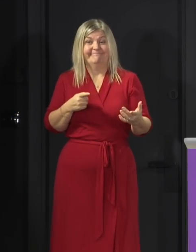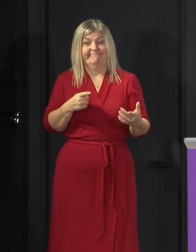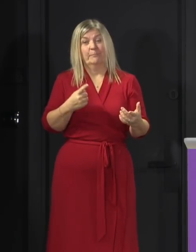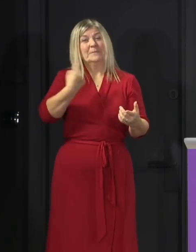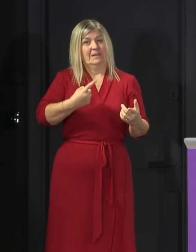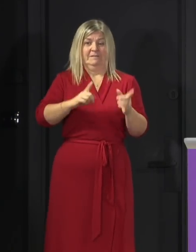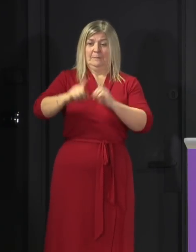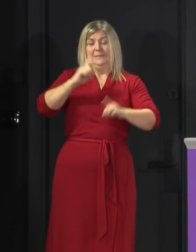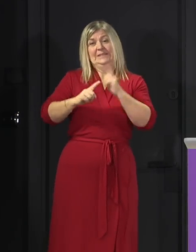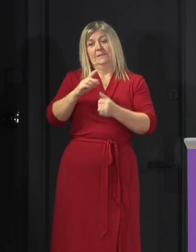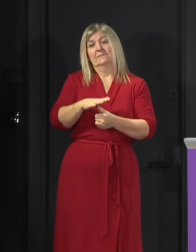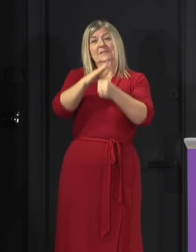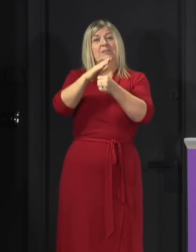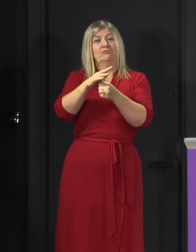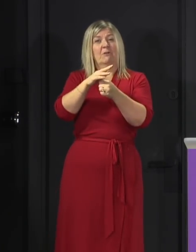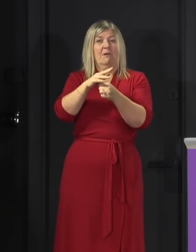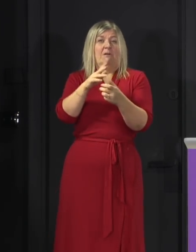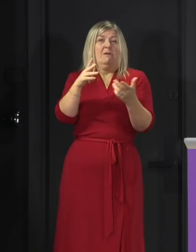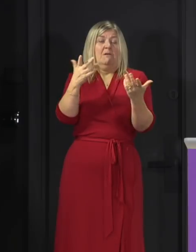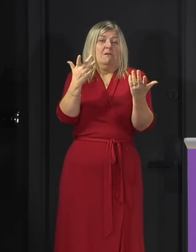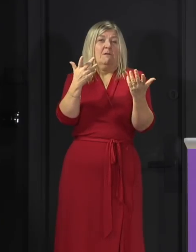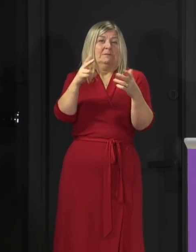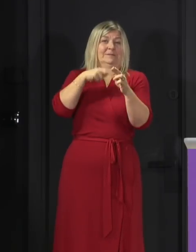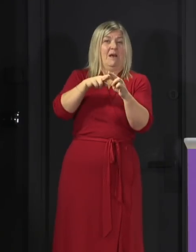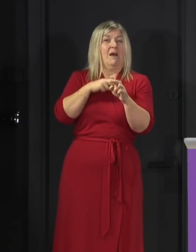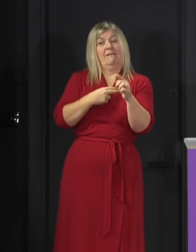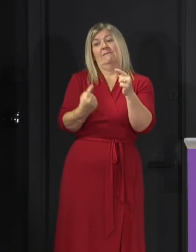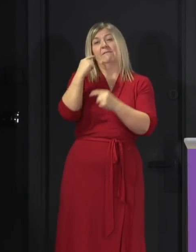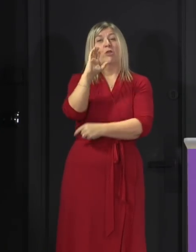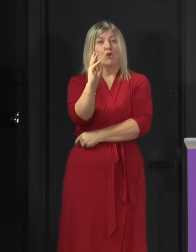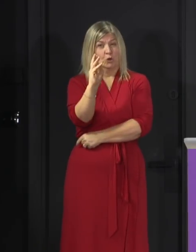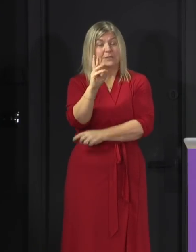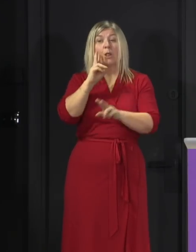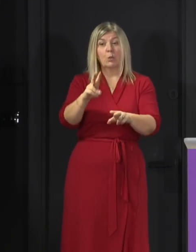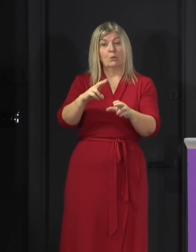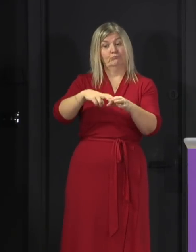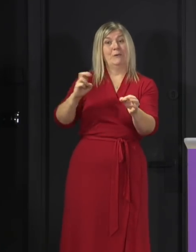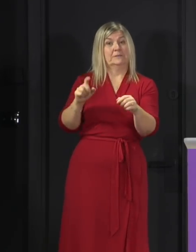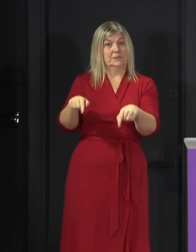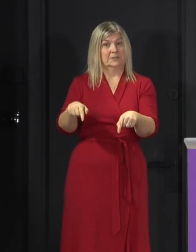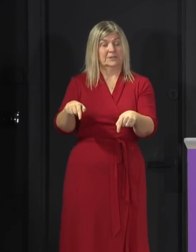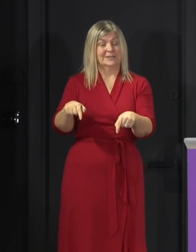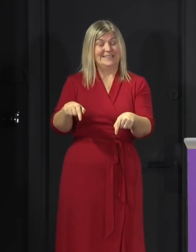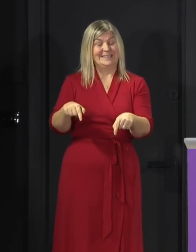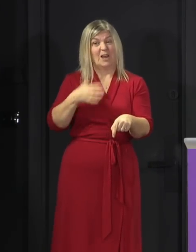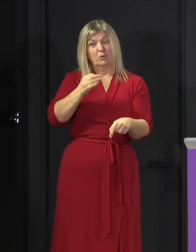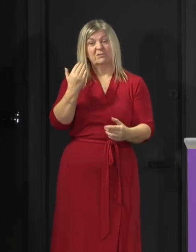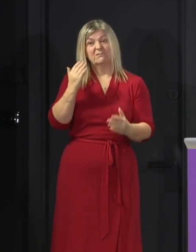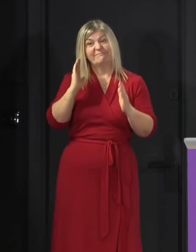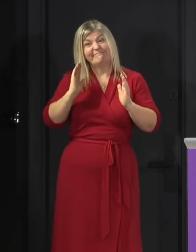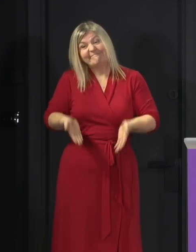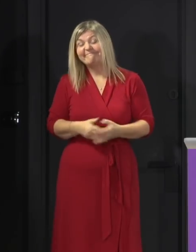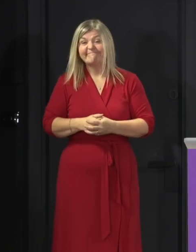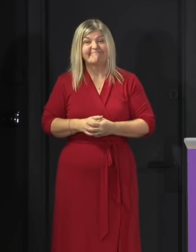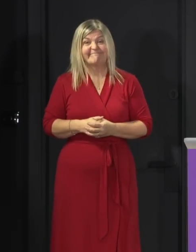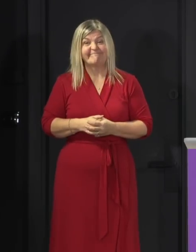meeting of senior officials in the Scottish Government last Thursday to look at the Brexit risks. Frankly, I wish that wasn't necessary, because all